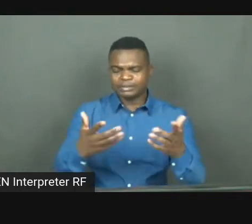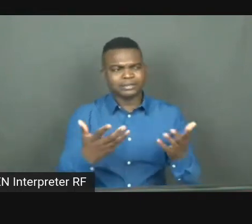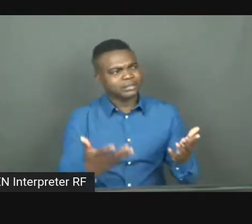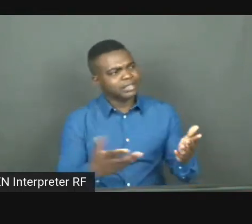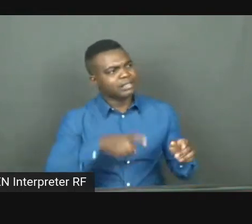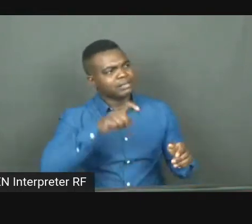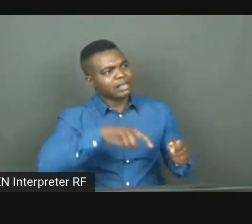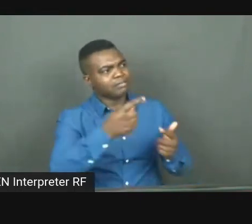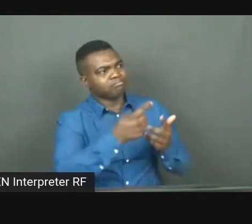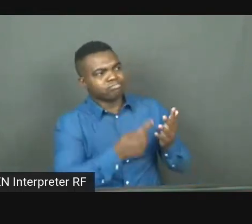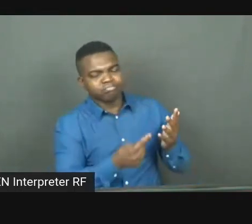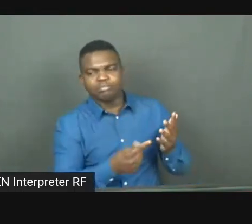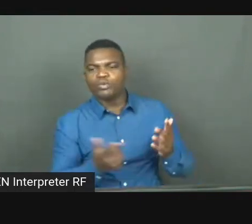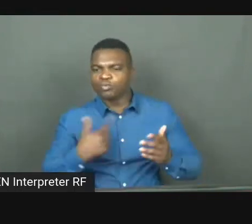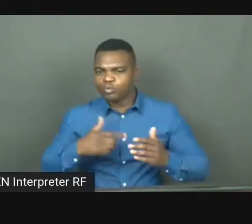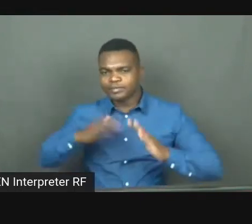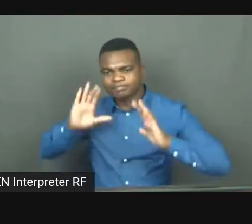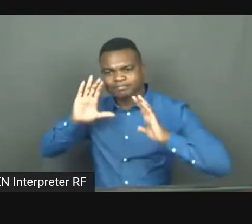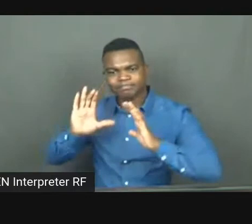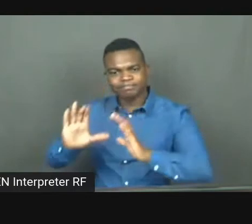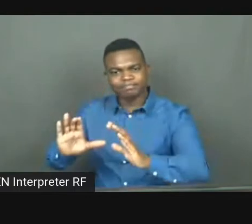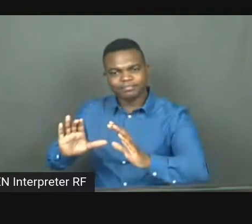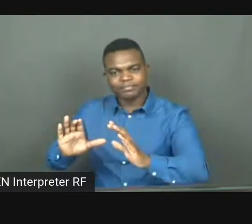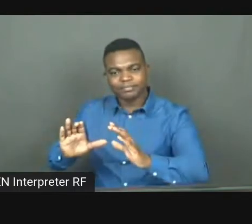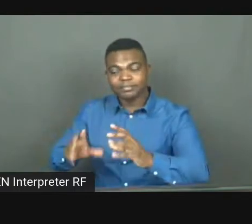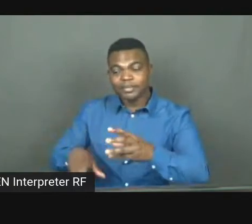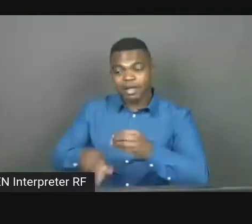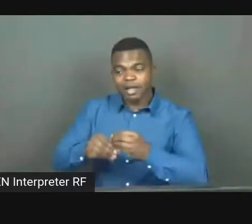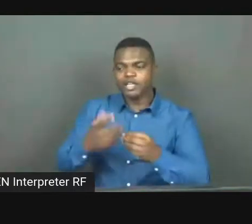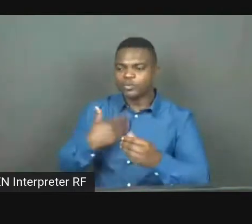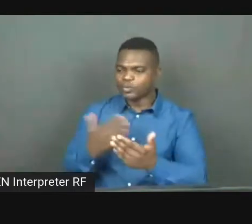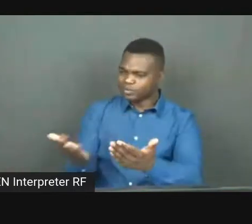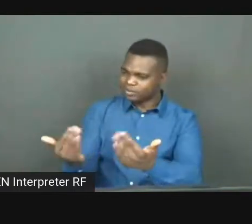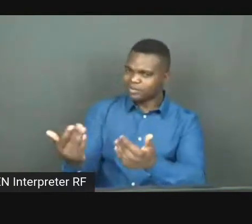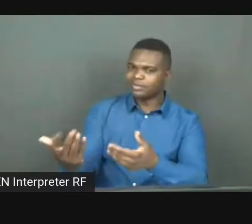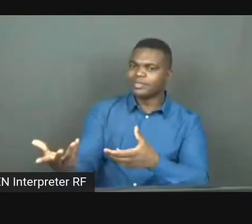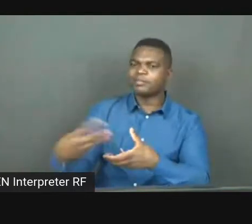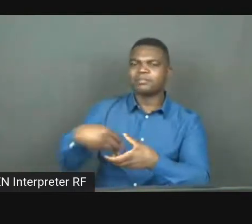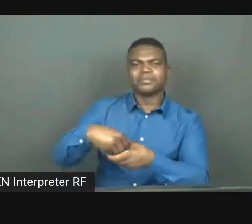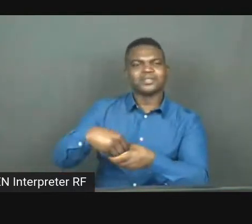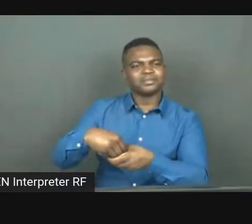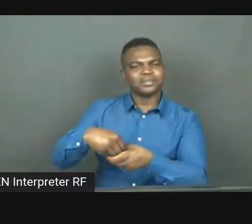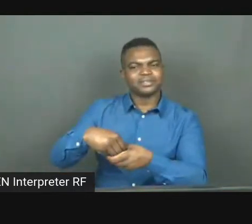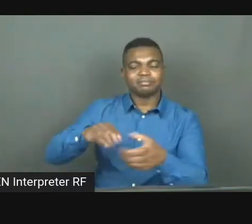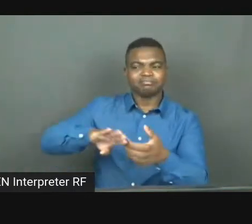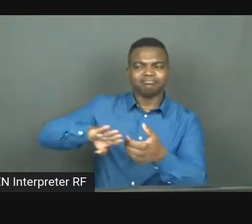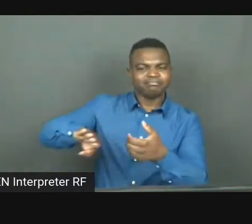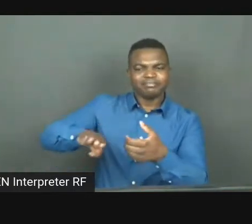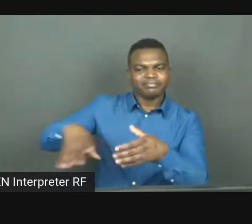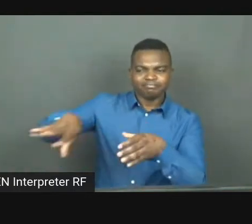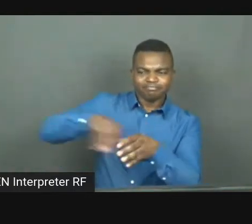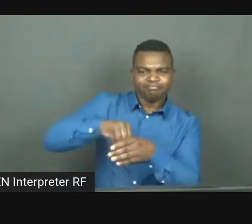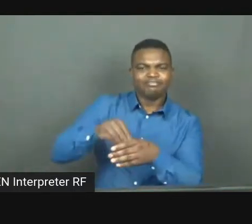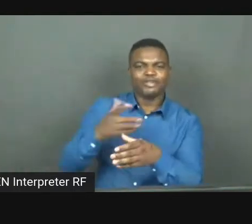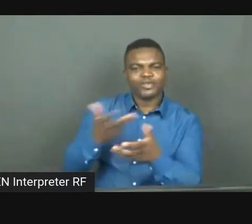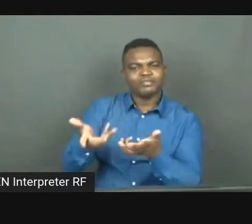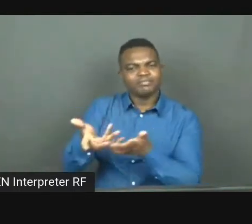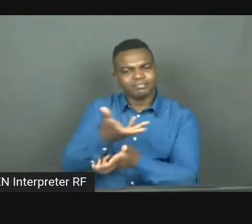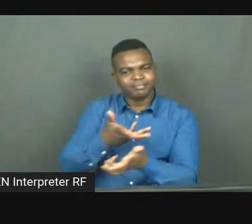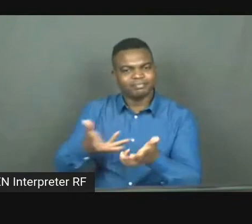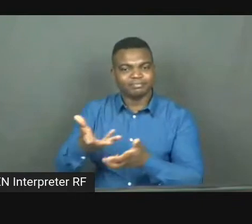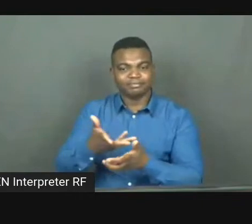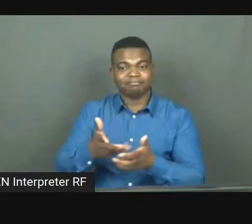that we can end up now in these 2 years by having the quantum leap that you discussed over the last 2 days of putting